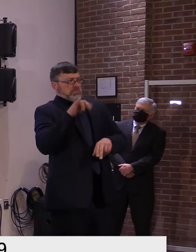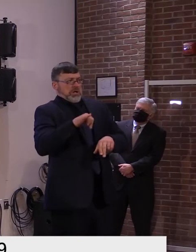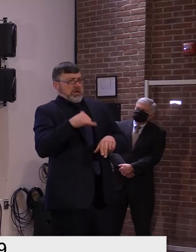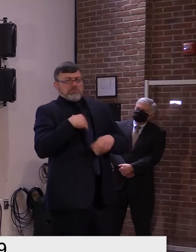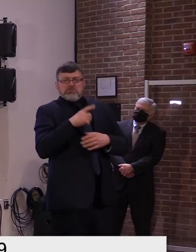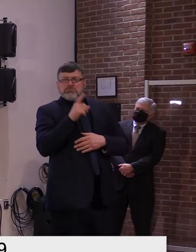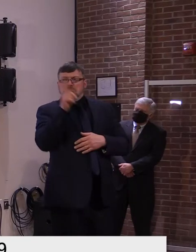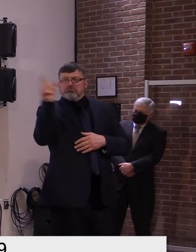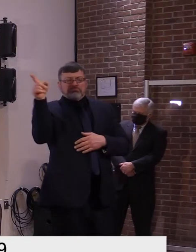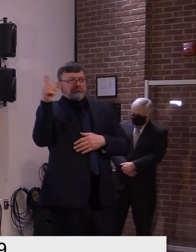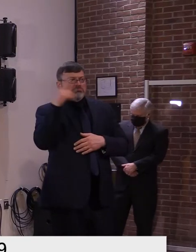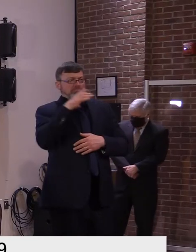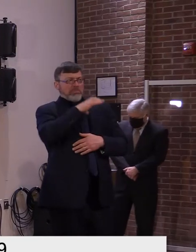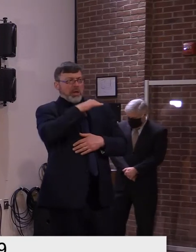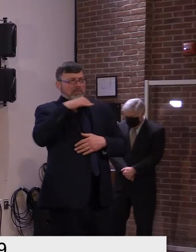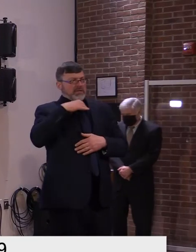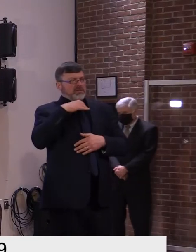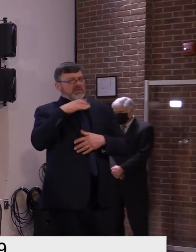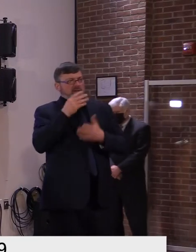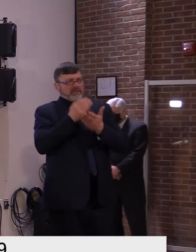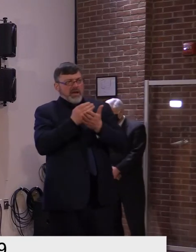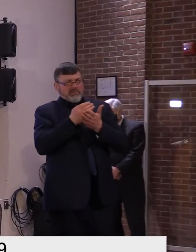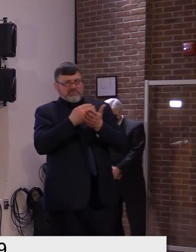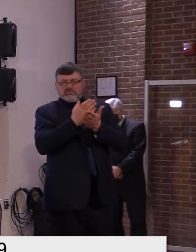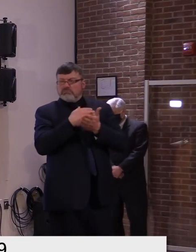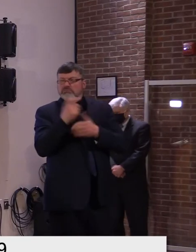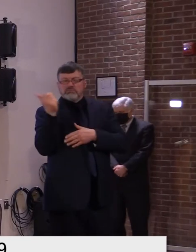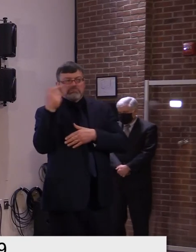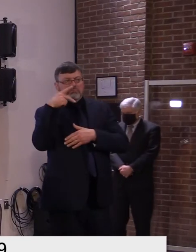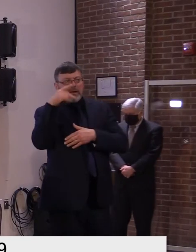ask Commissioner Pichek to try and answer.